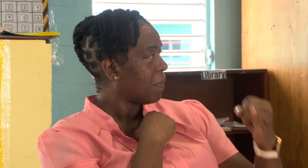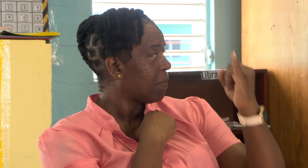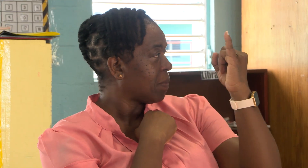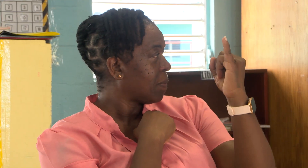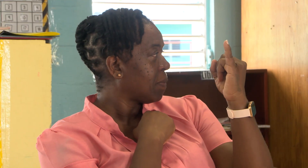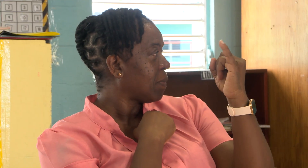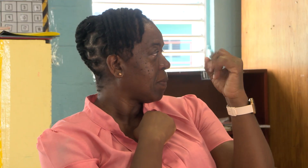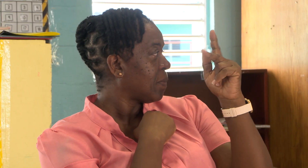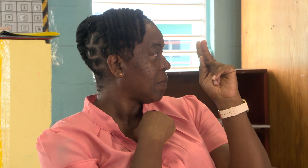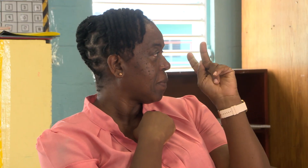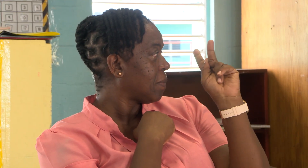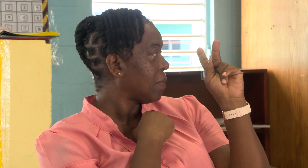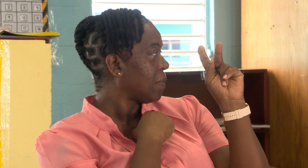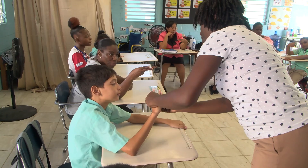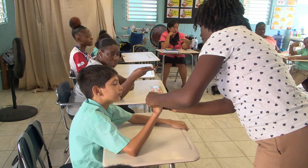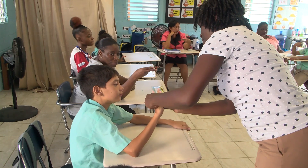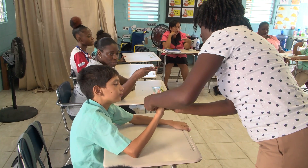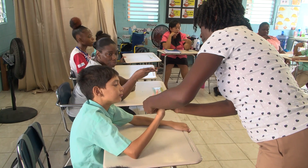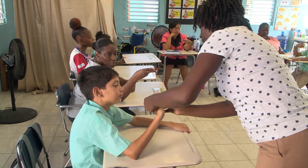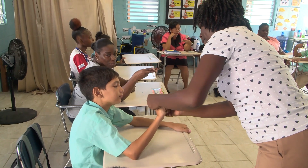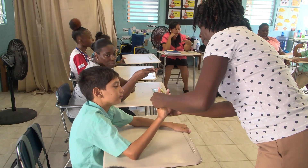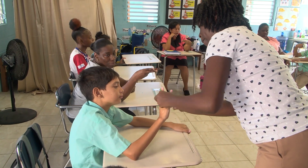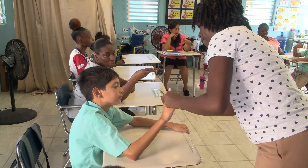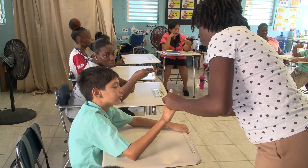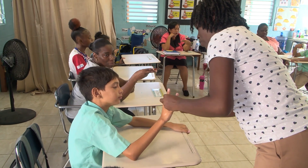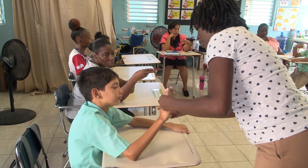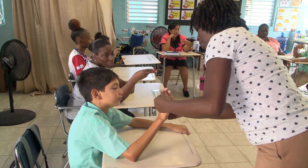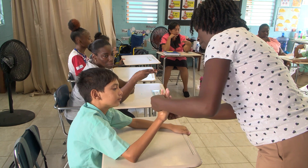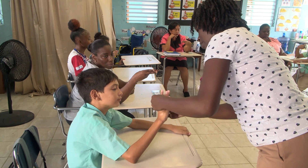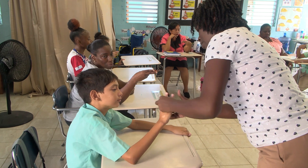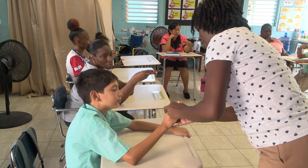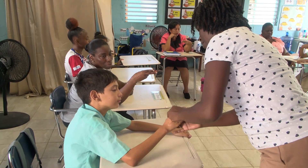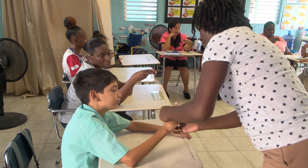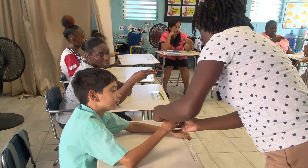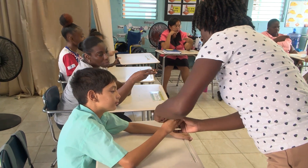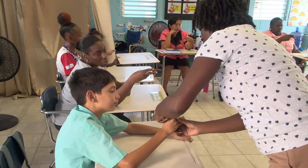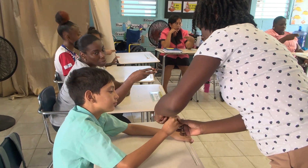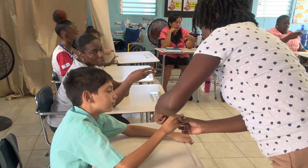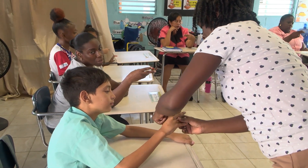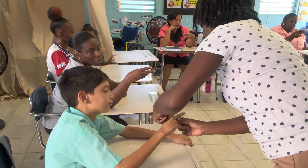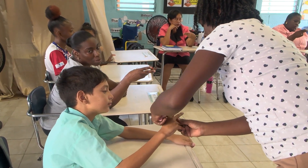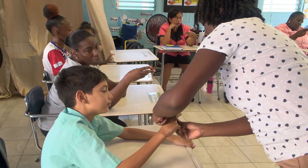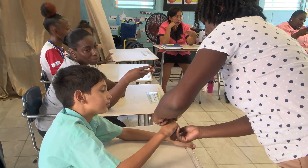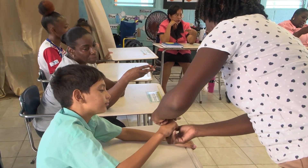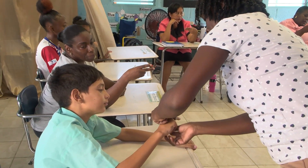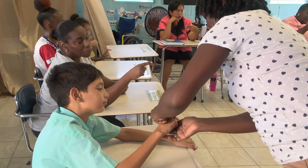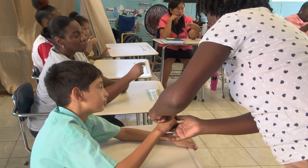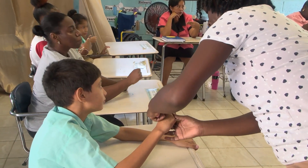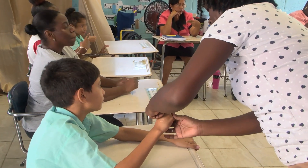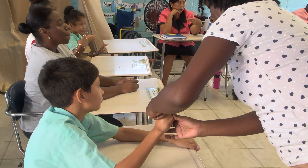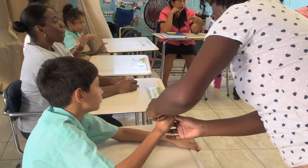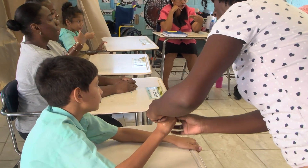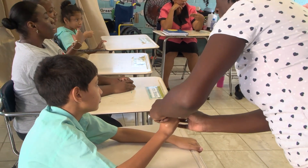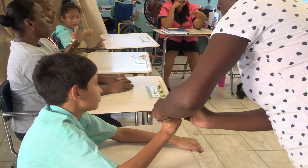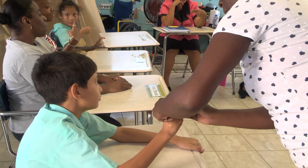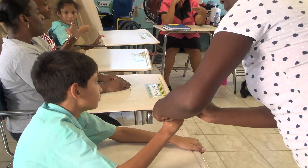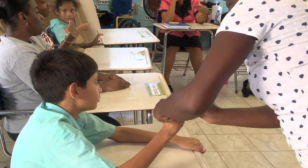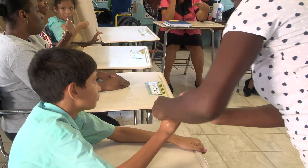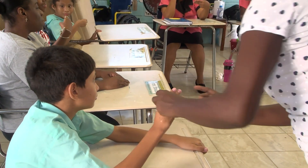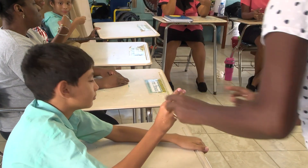Stella Maris's culture for decades. Teacher Sherry Salgado shared that this practice dates all the way back to